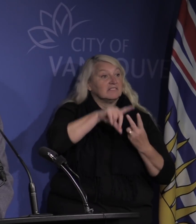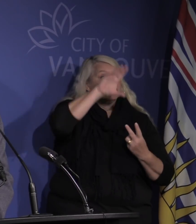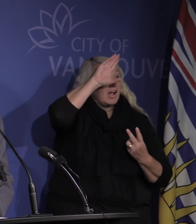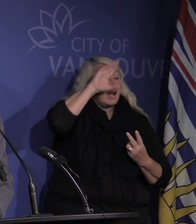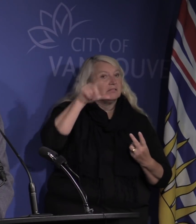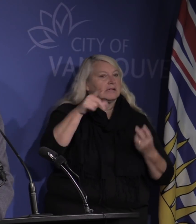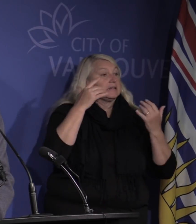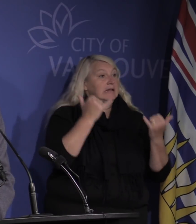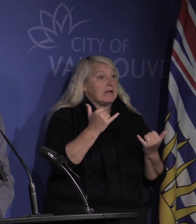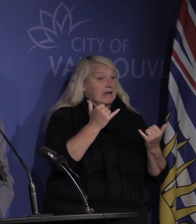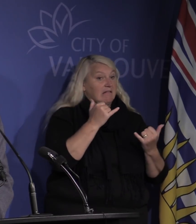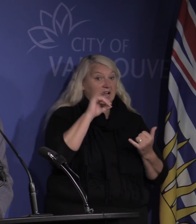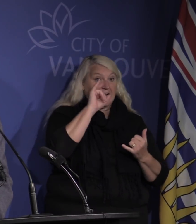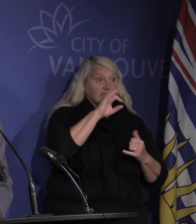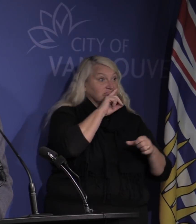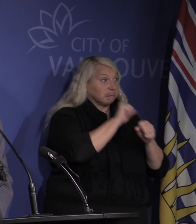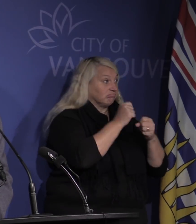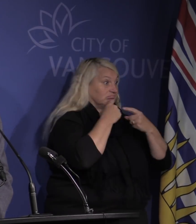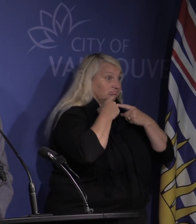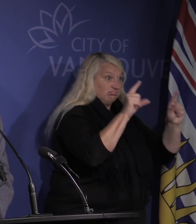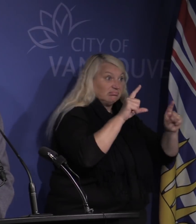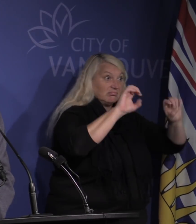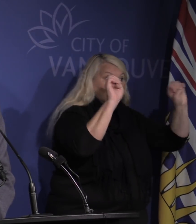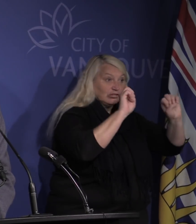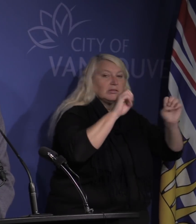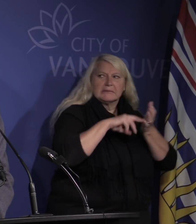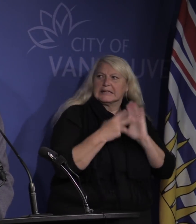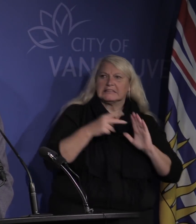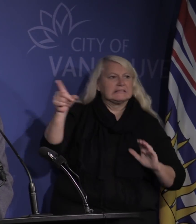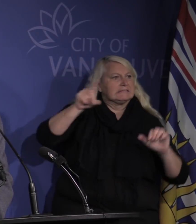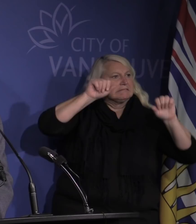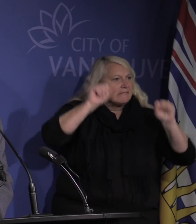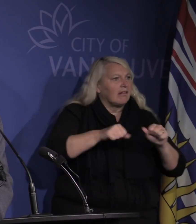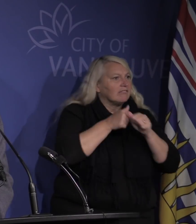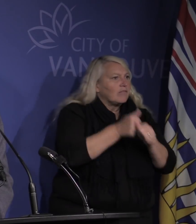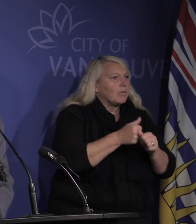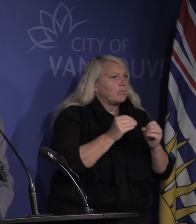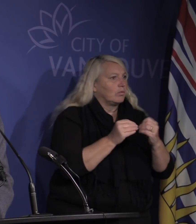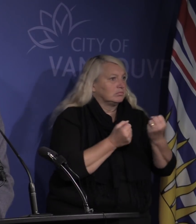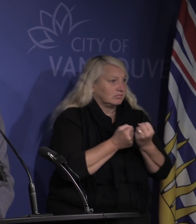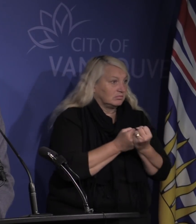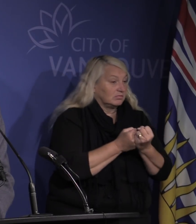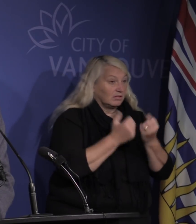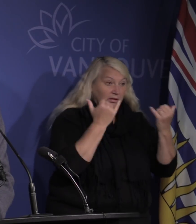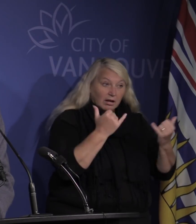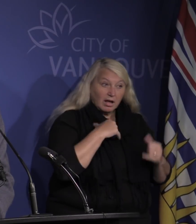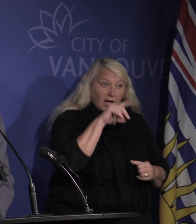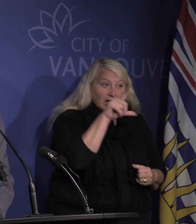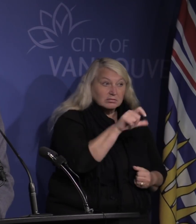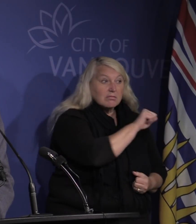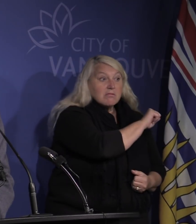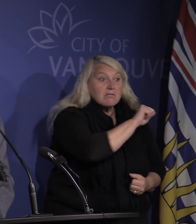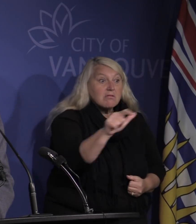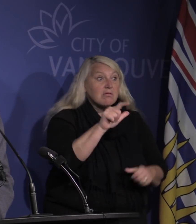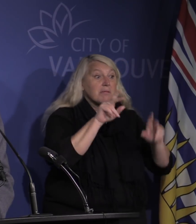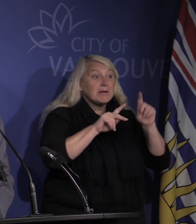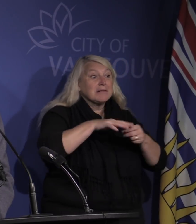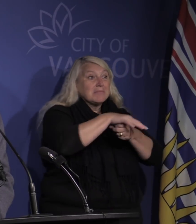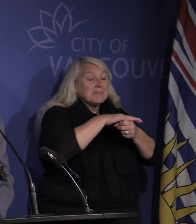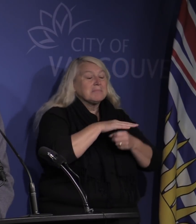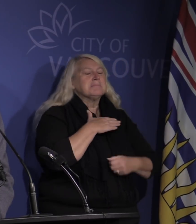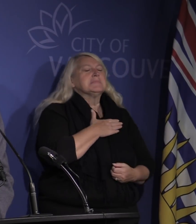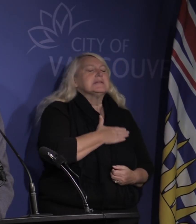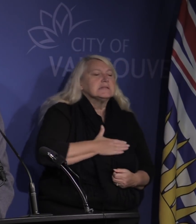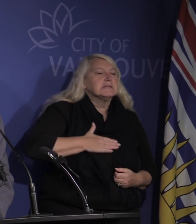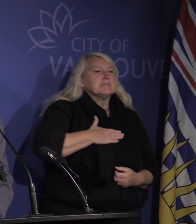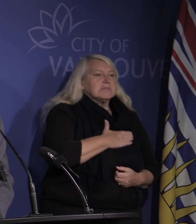enforce public health orders and restrictions on businesses. To that end, I am asking all residents to immediately limit their time in public